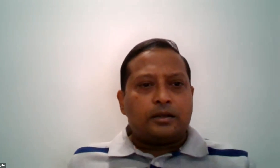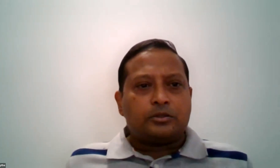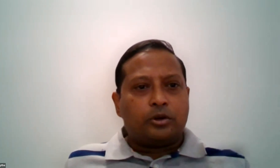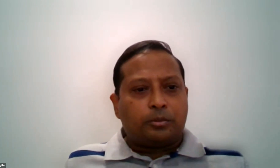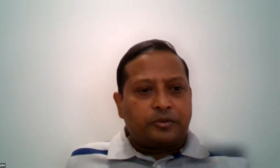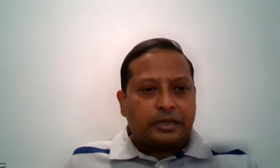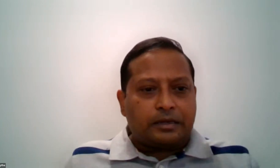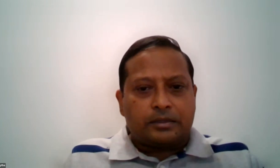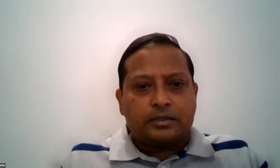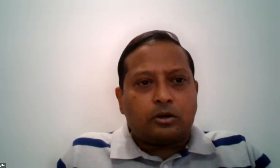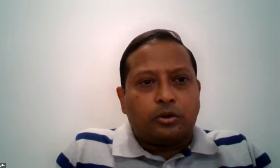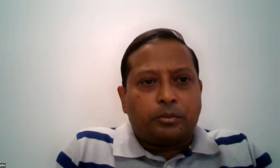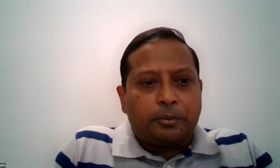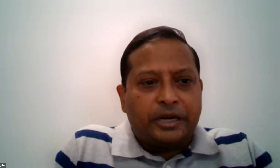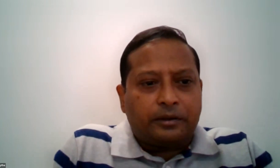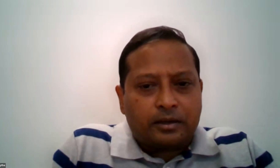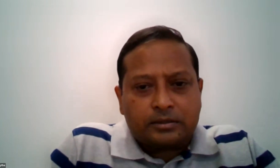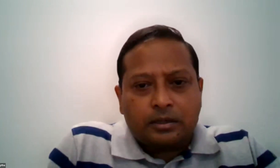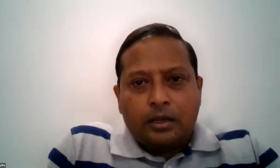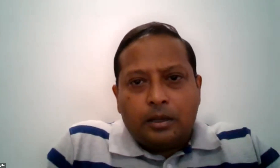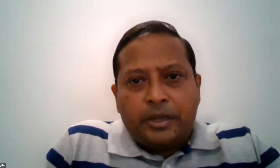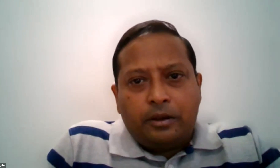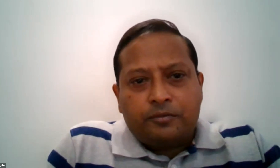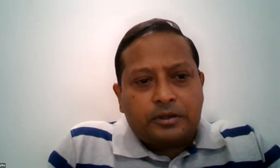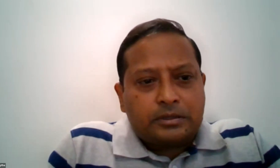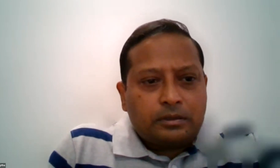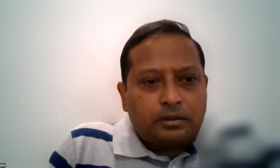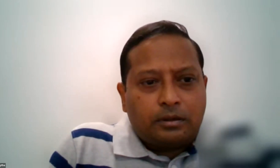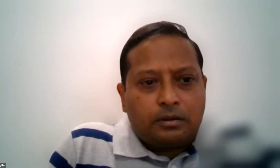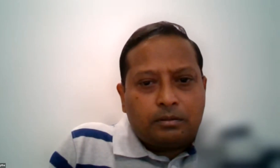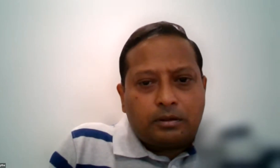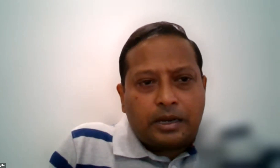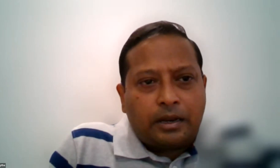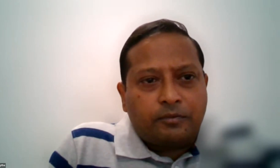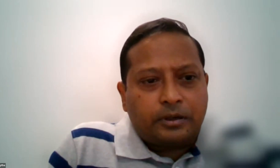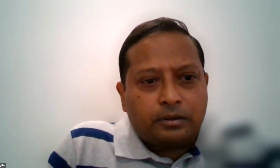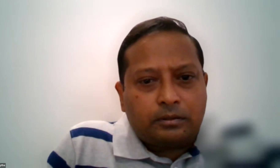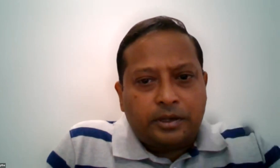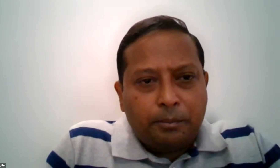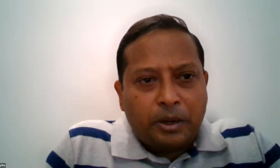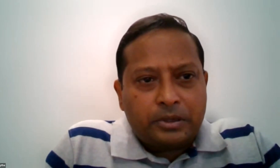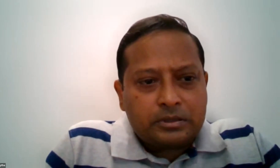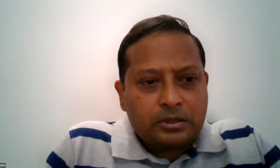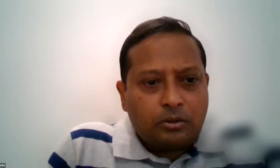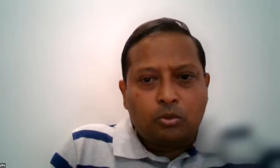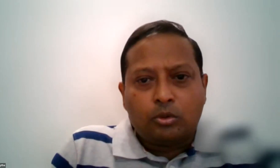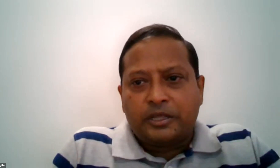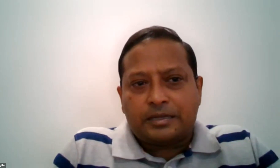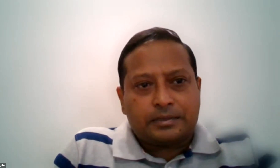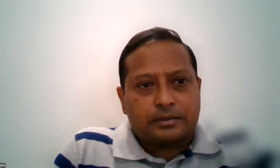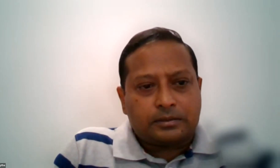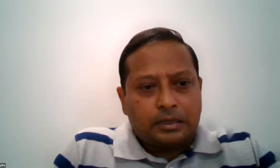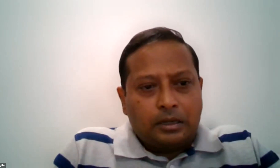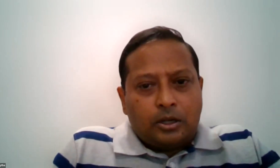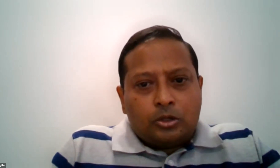repository is going to be with us. It's not going to be a big task. Many of us have our team members who could